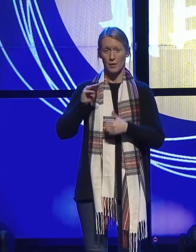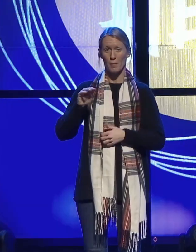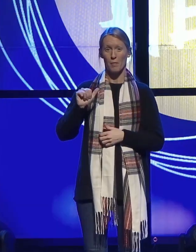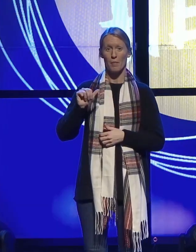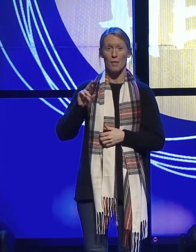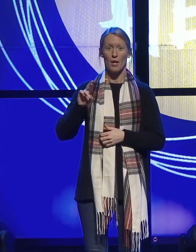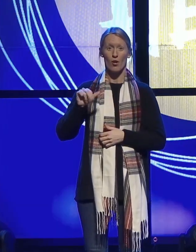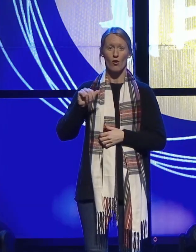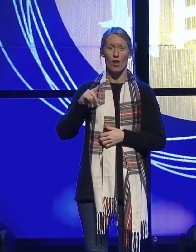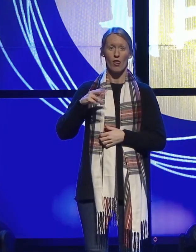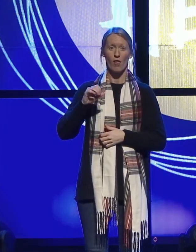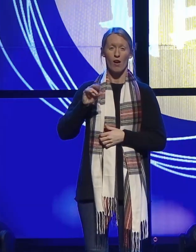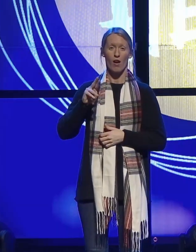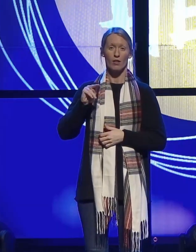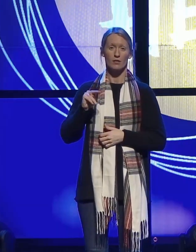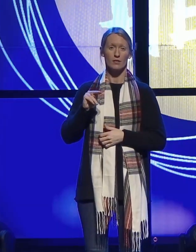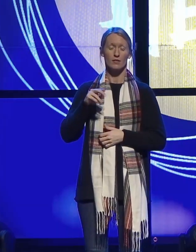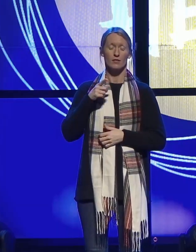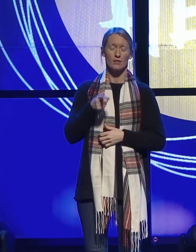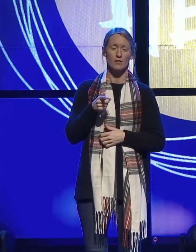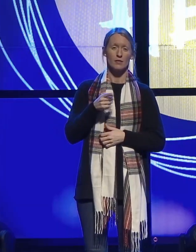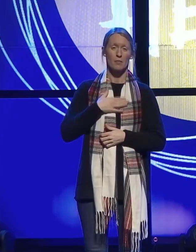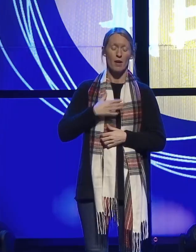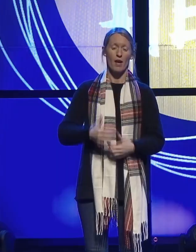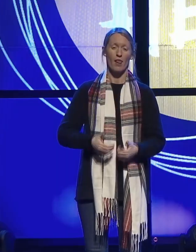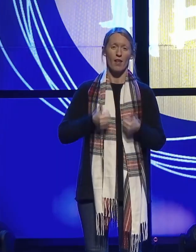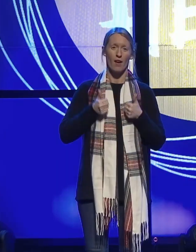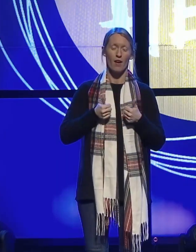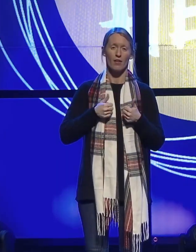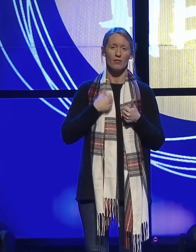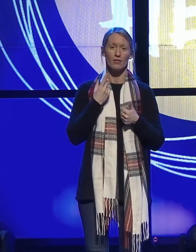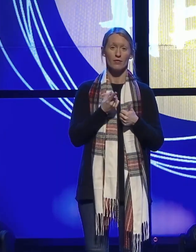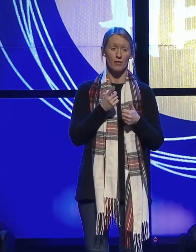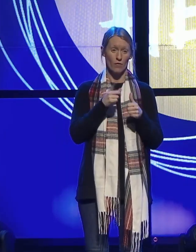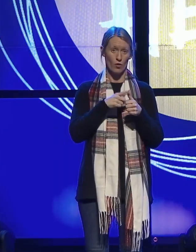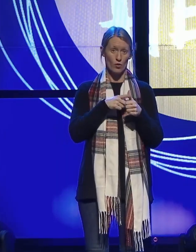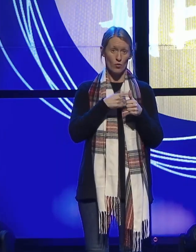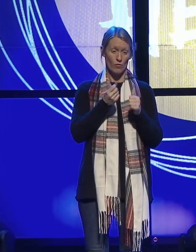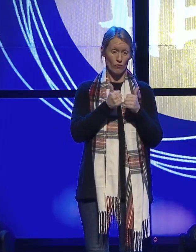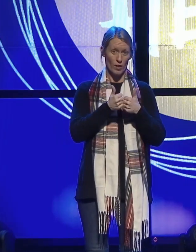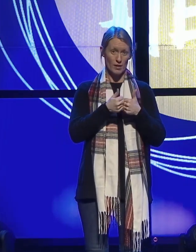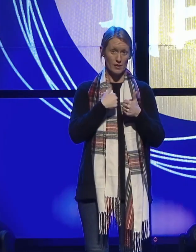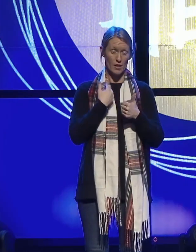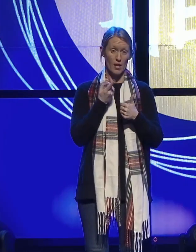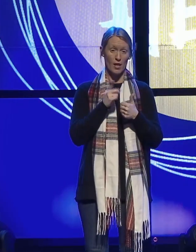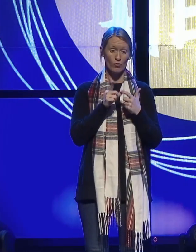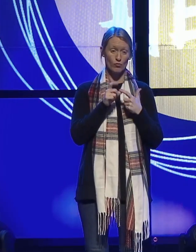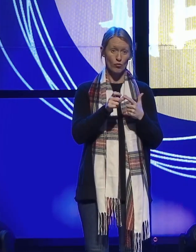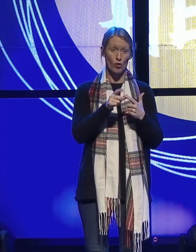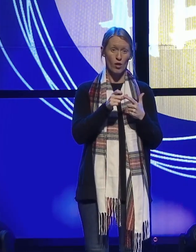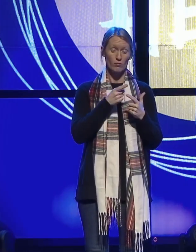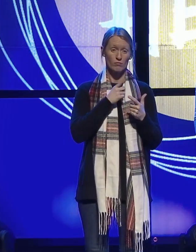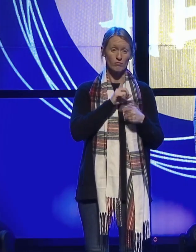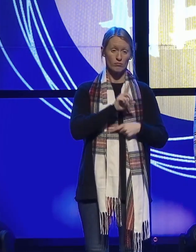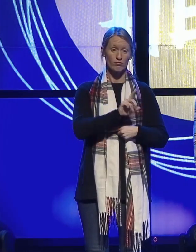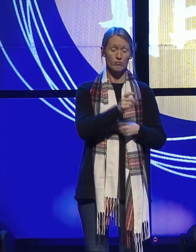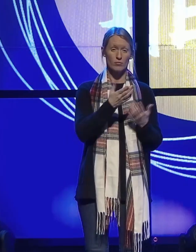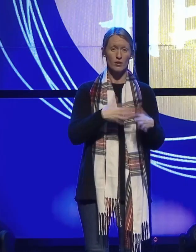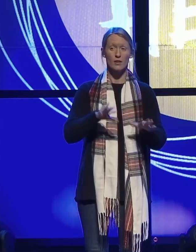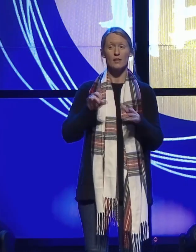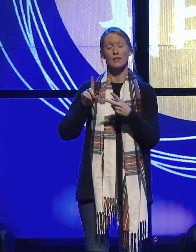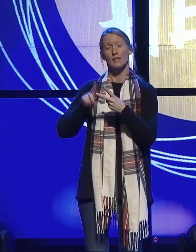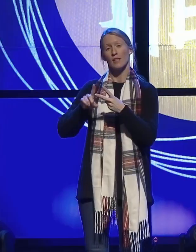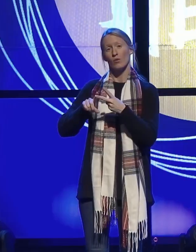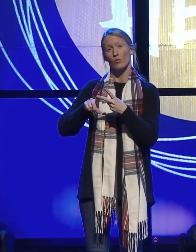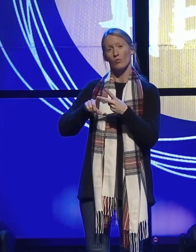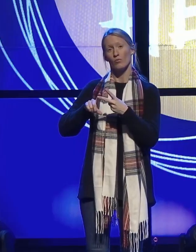misnomer. The first one I ran. The second one, as I was training for it, I got an injury. And being the person I am